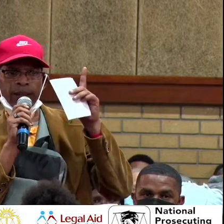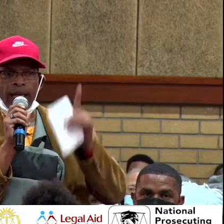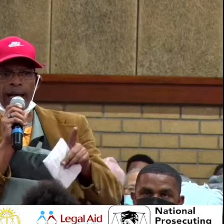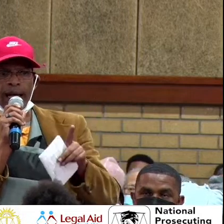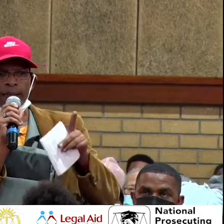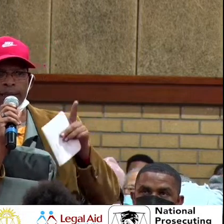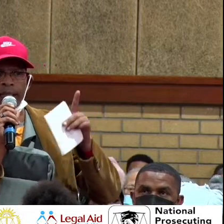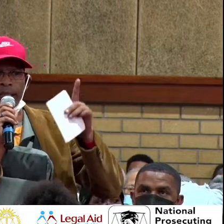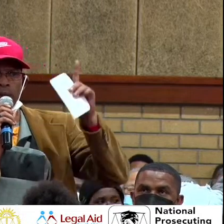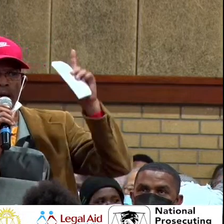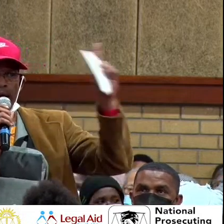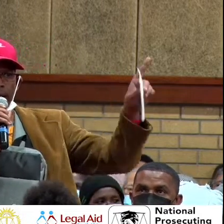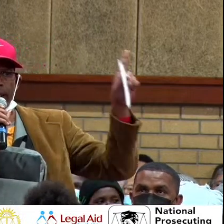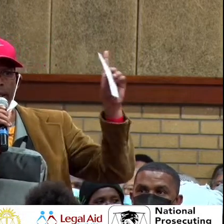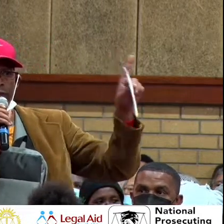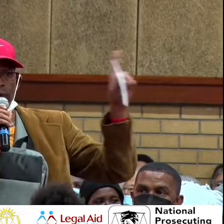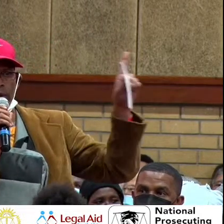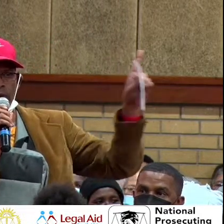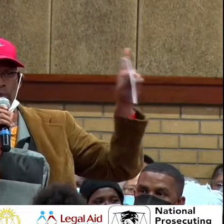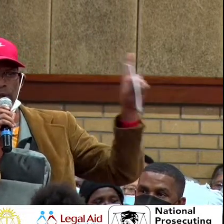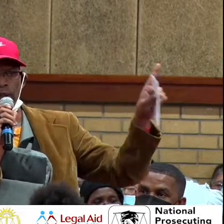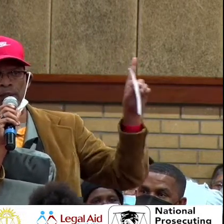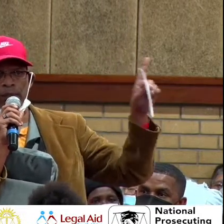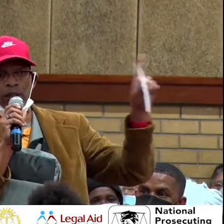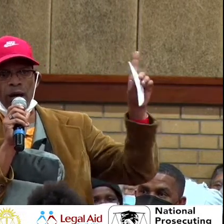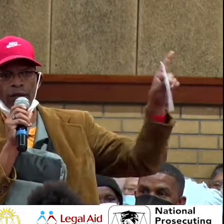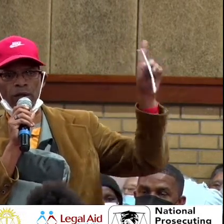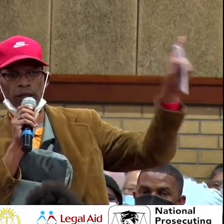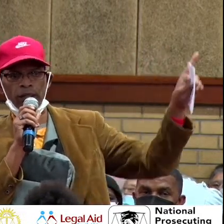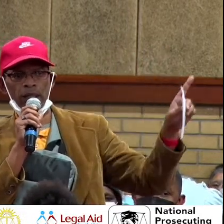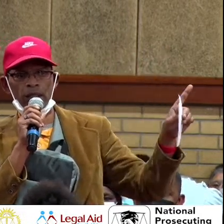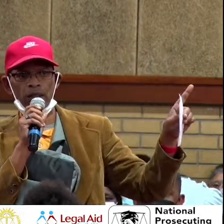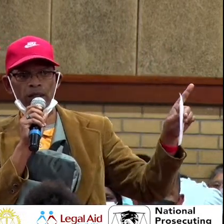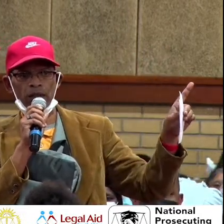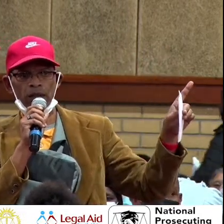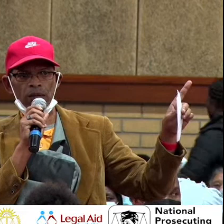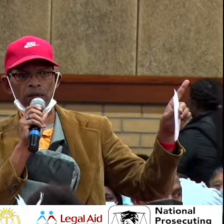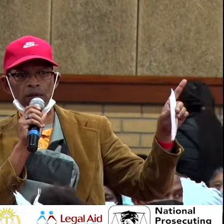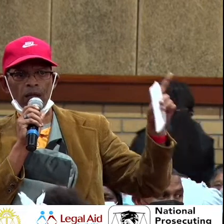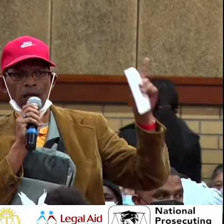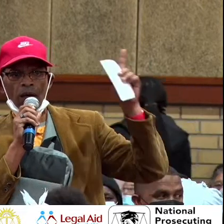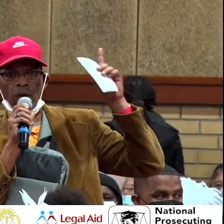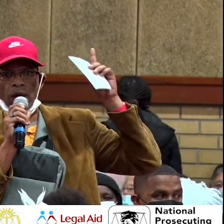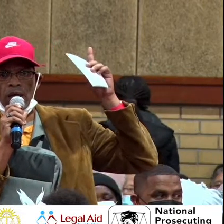You tell us that you are there for the community, but you are not there.